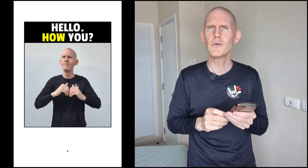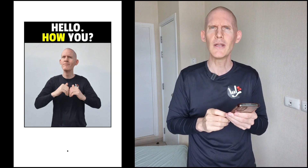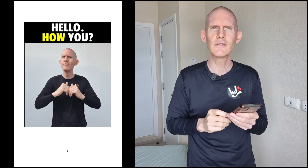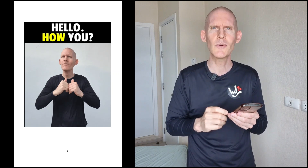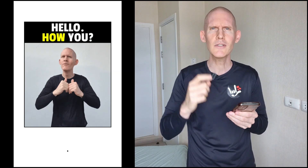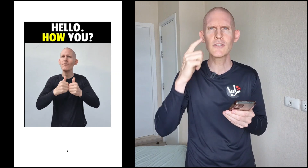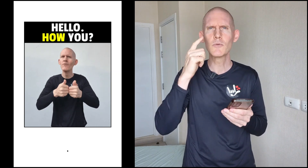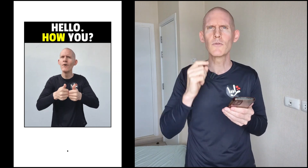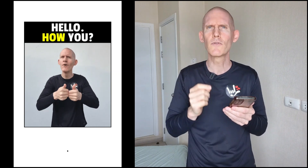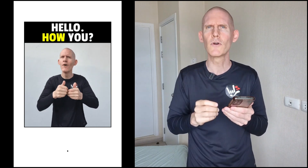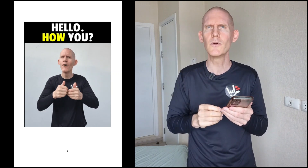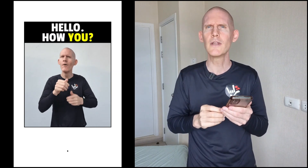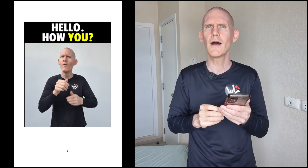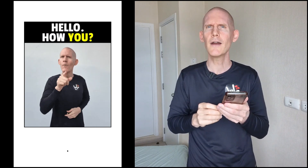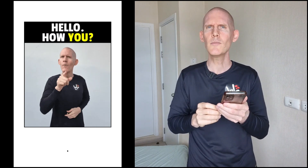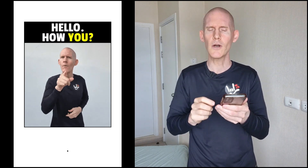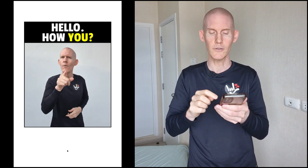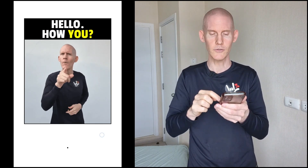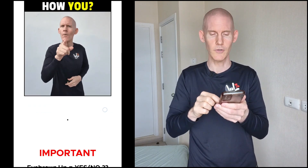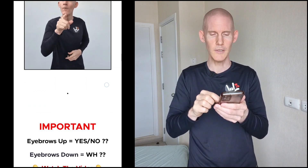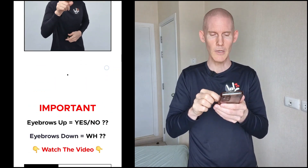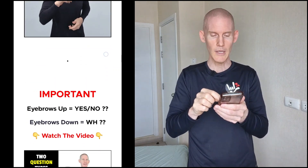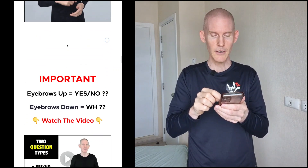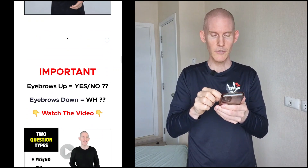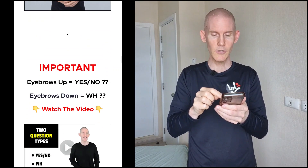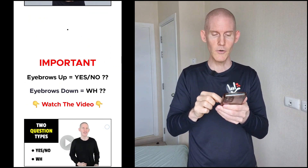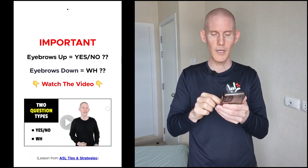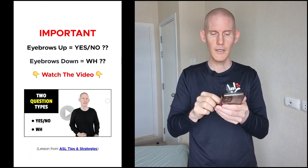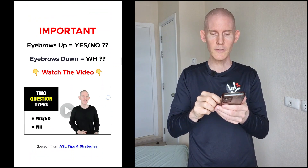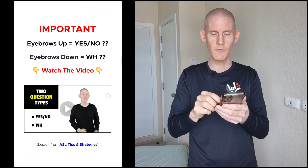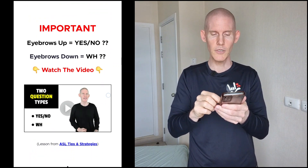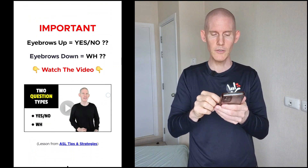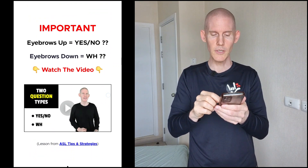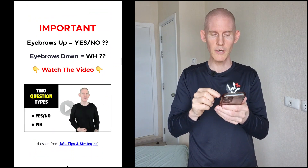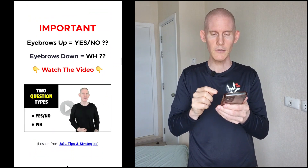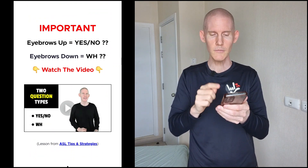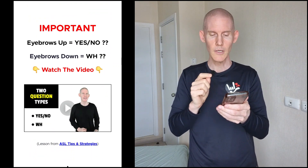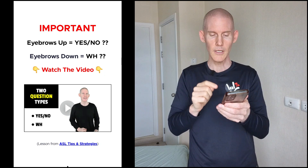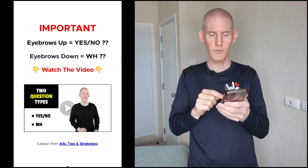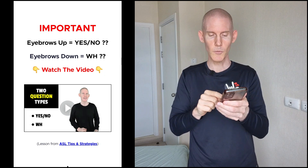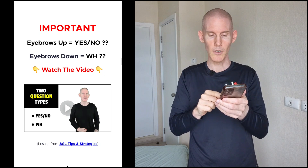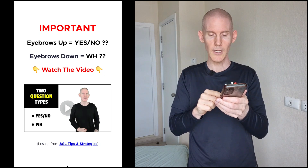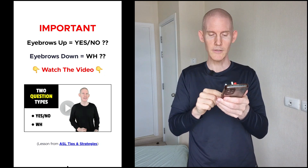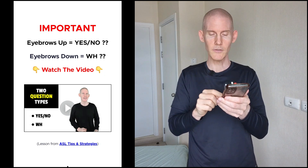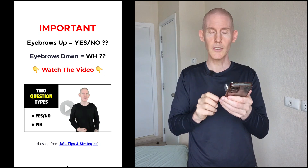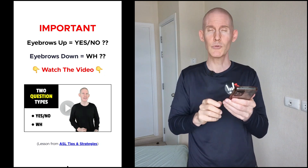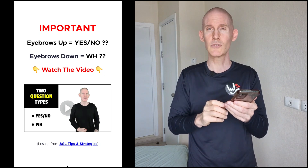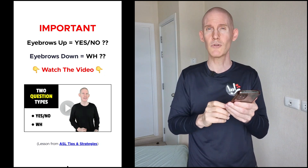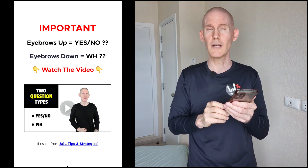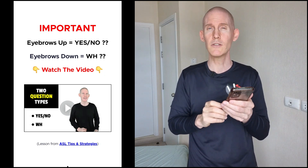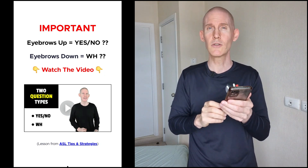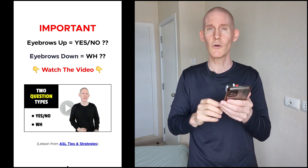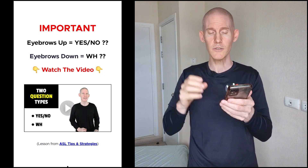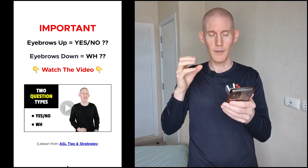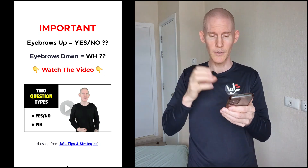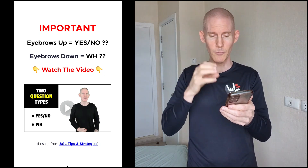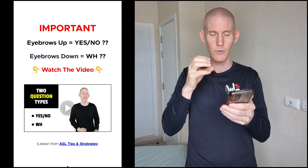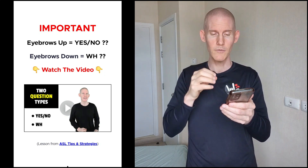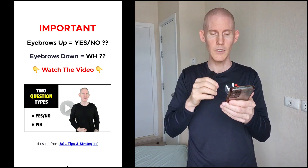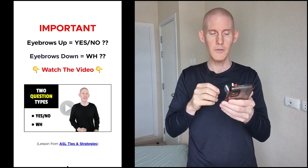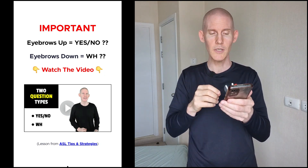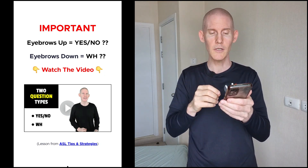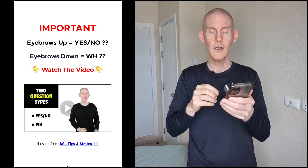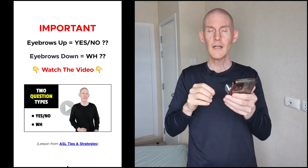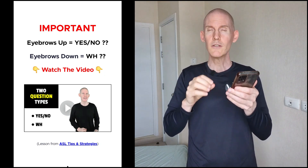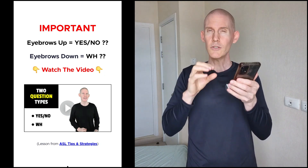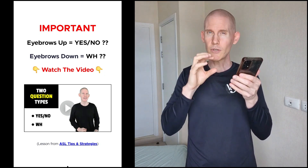a WH question. We're furrowing the eyebrows, right? Now you can go ahead and there's a video here. It's from our ASL Tips and Strategies course. I put